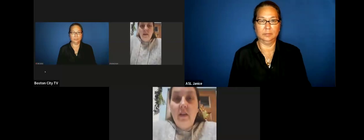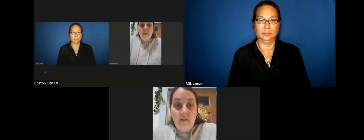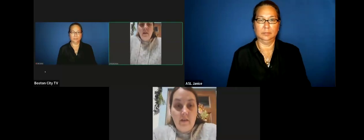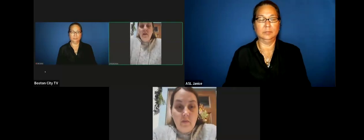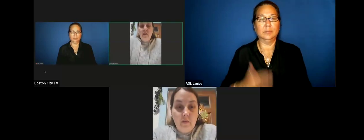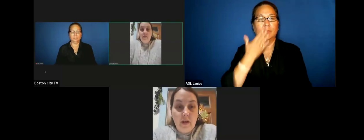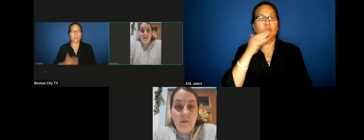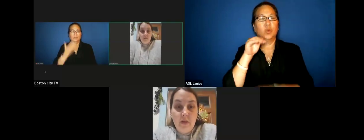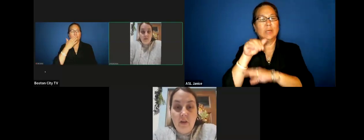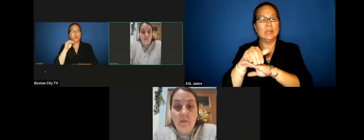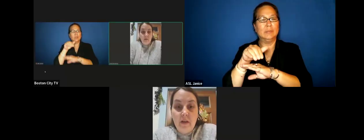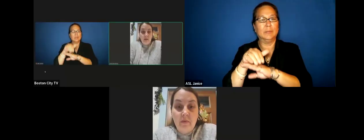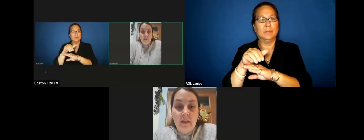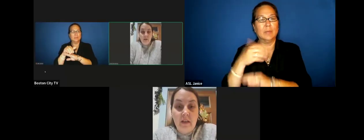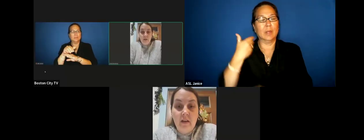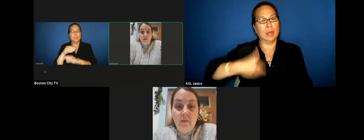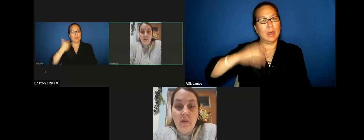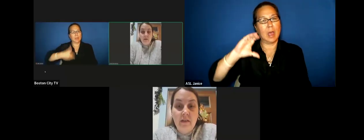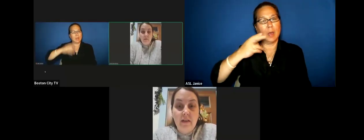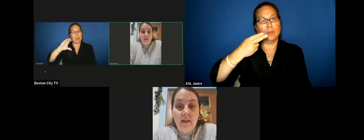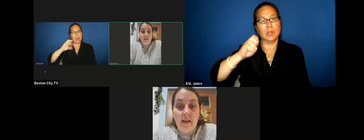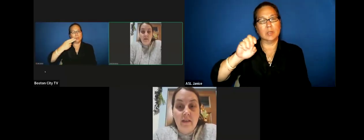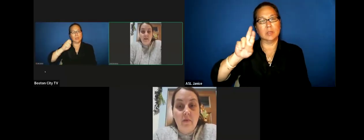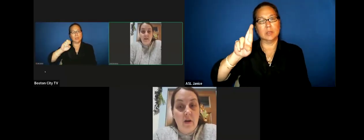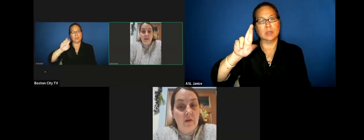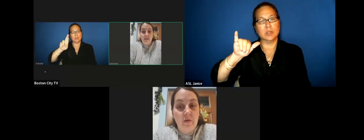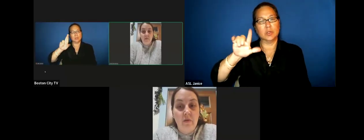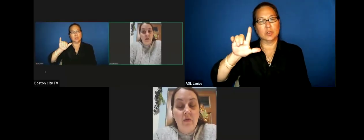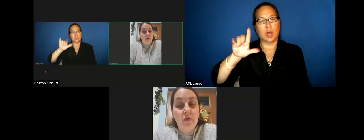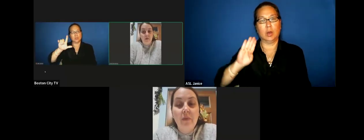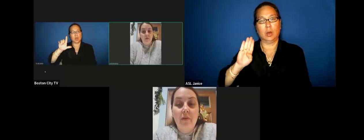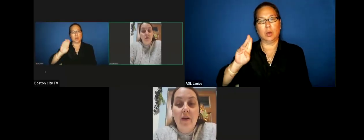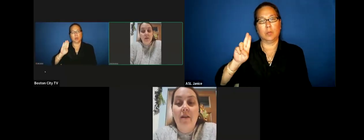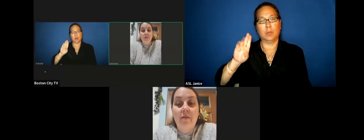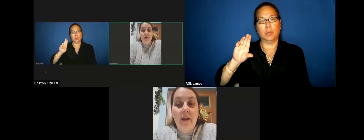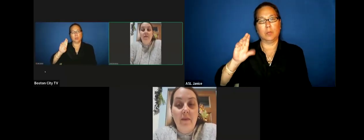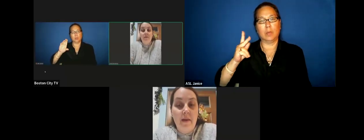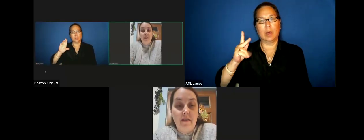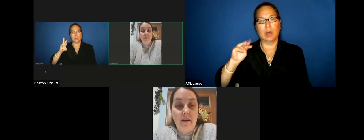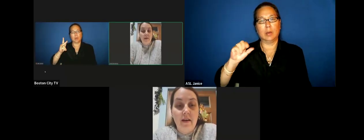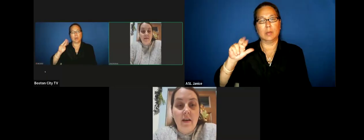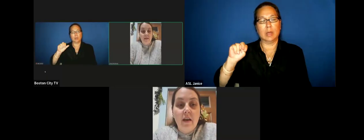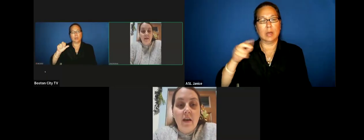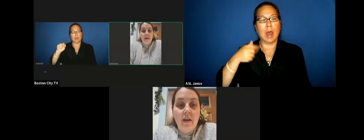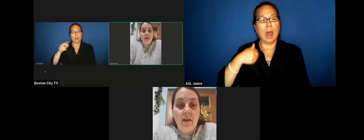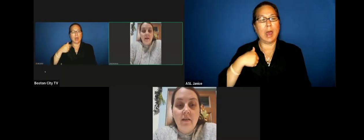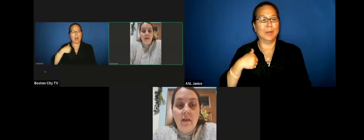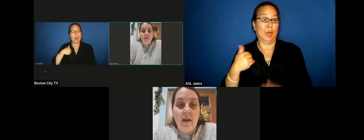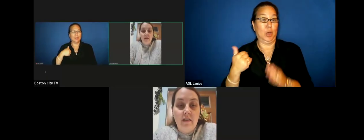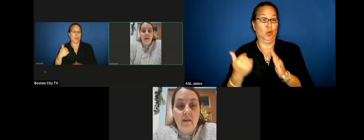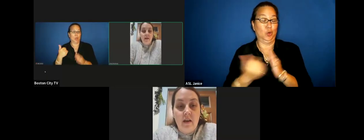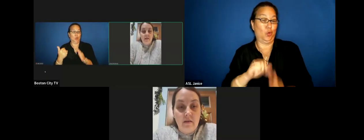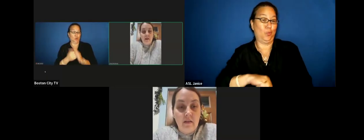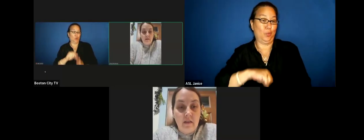Good evening. My name is Cheryl Buckman, and I'm here tonight as a newly proud RVA parent